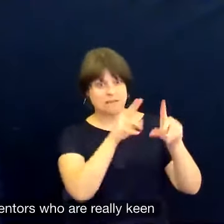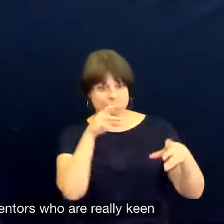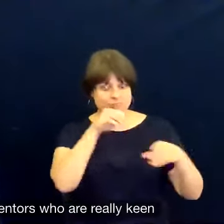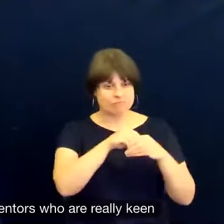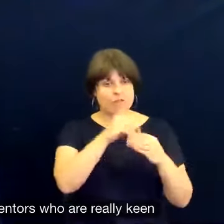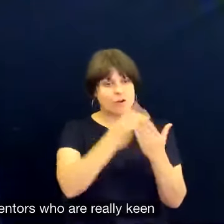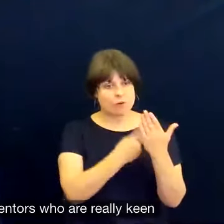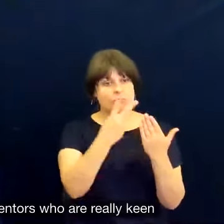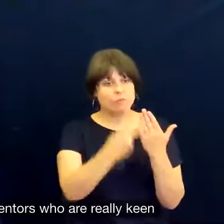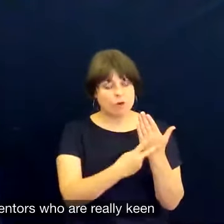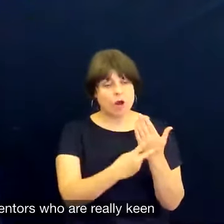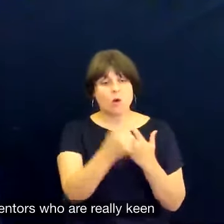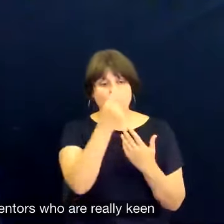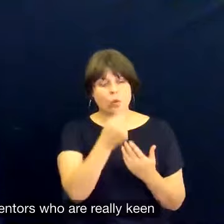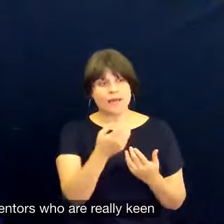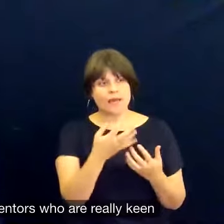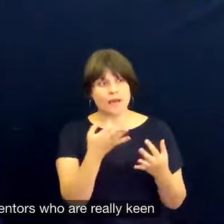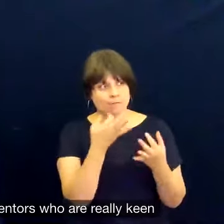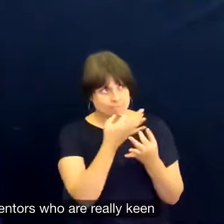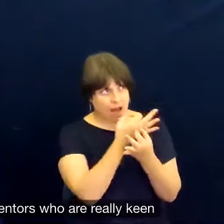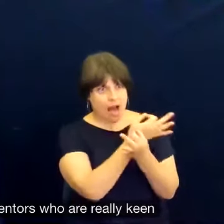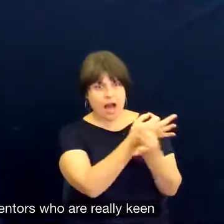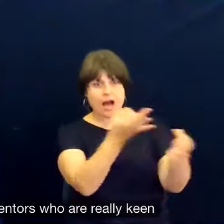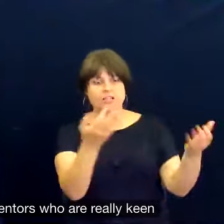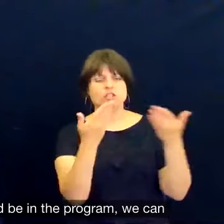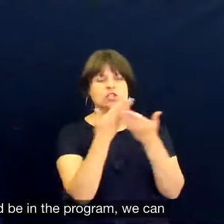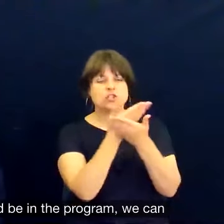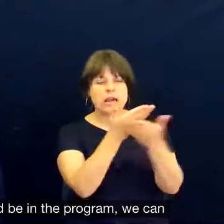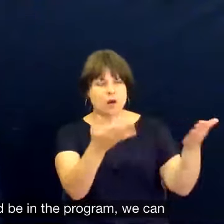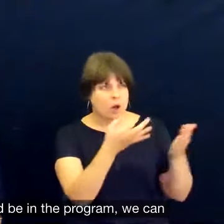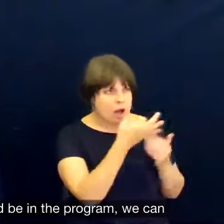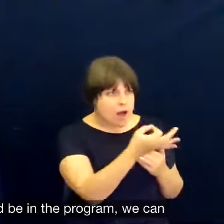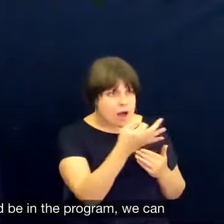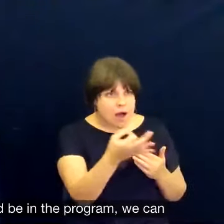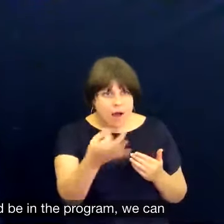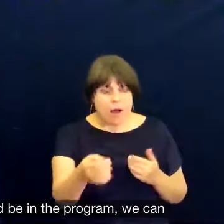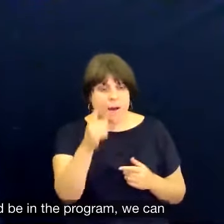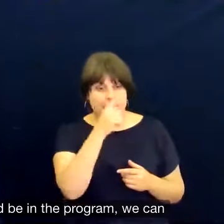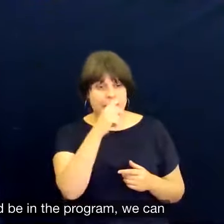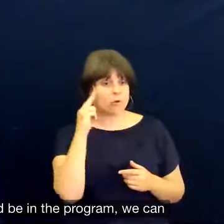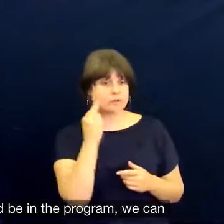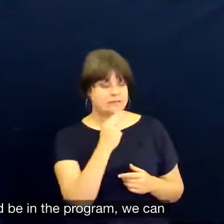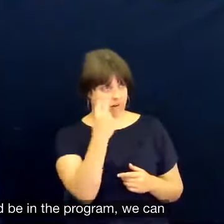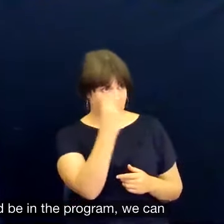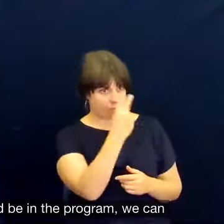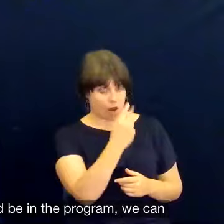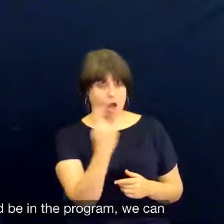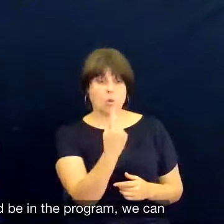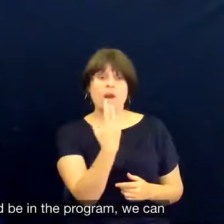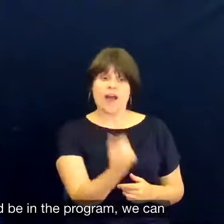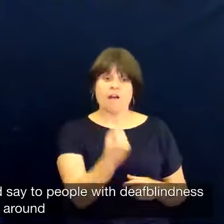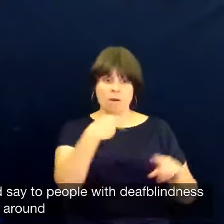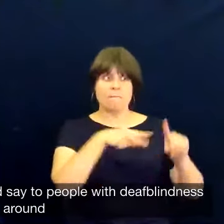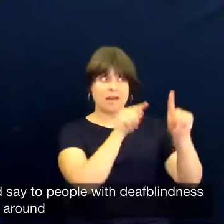can put a general call out and say to people with deaf blindness around Australia, we have a